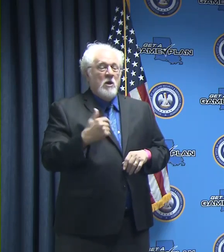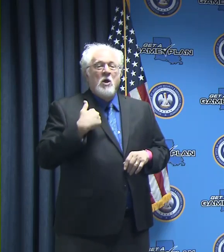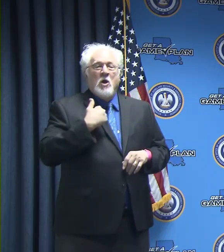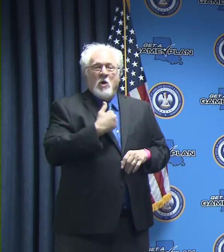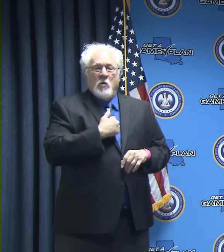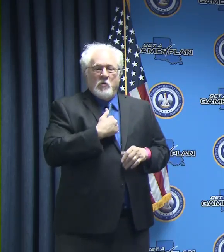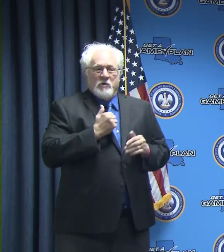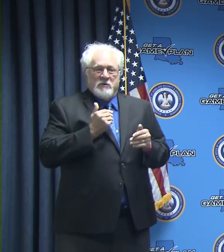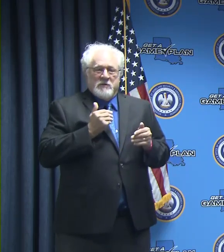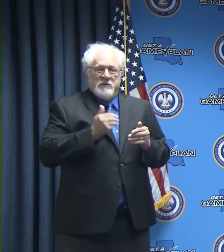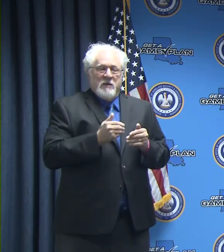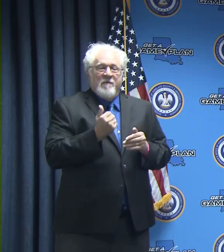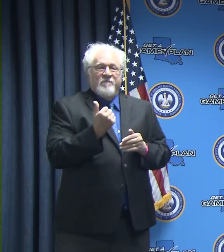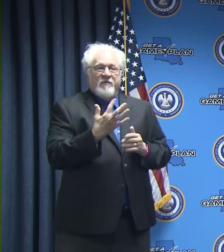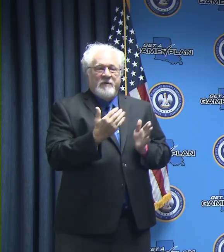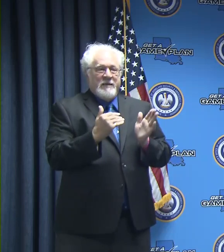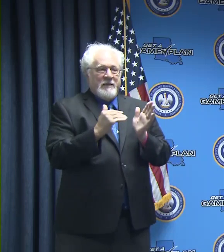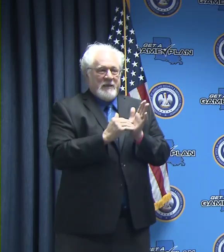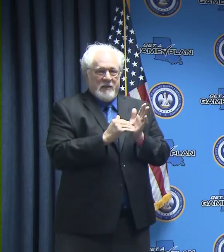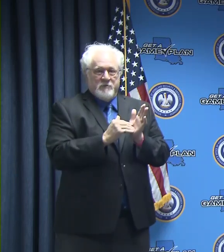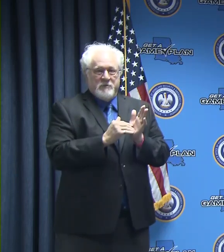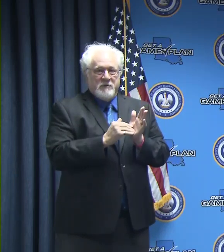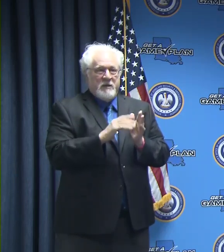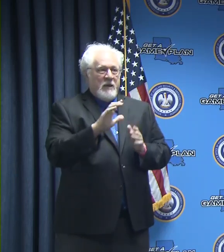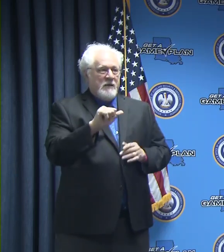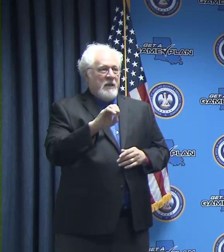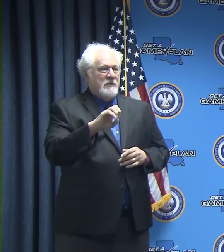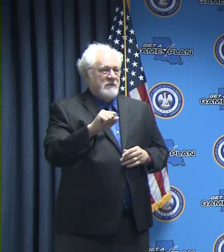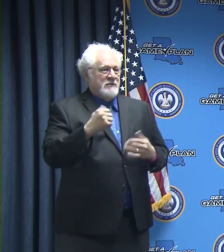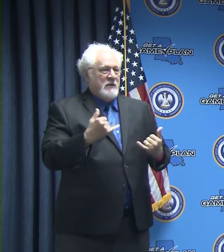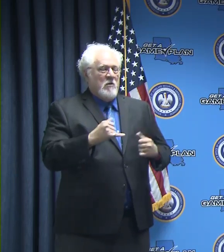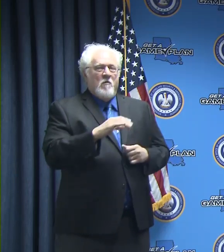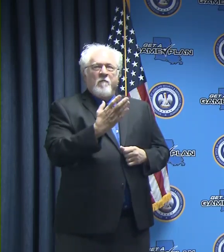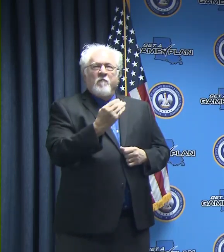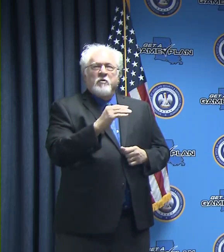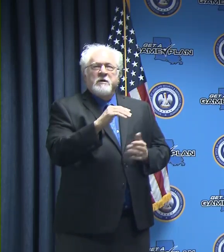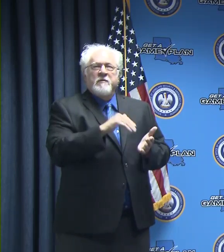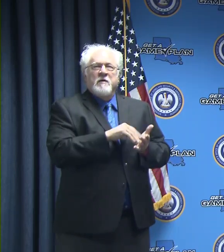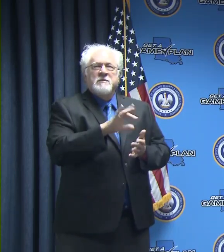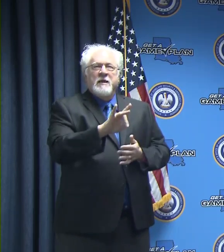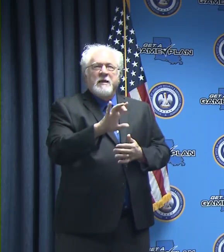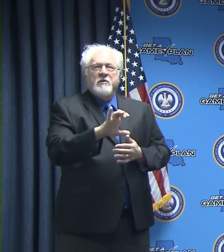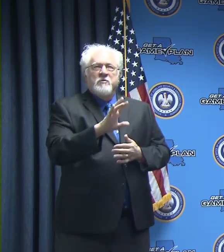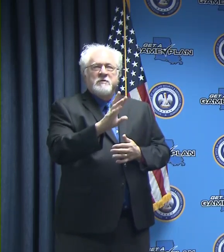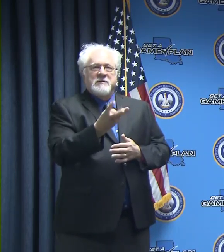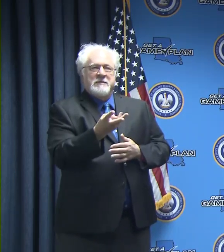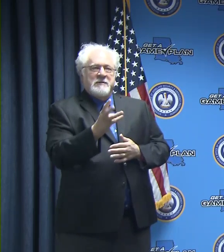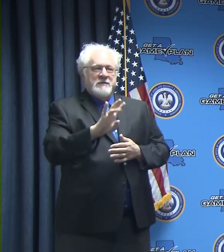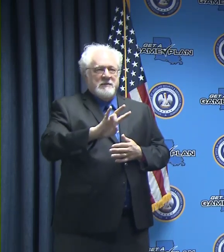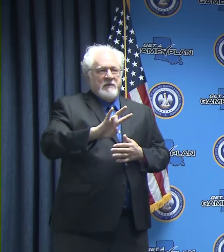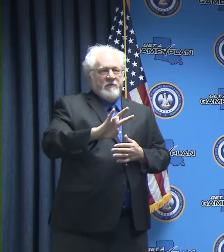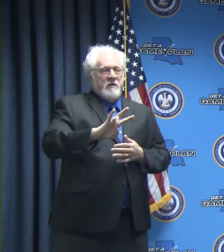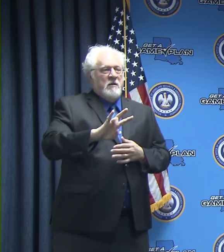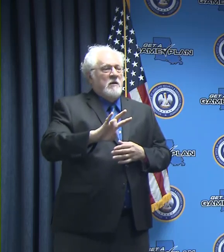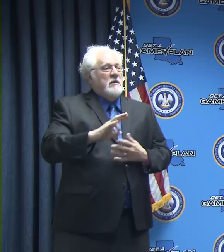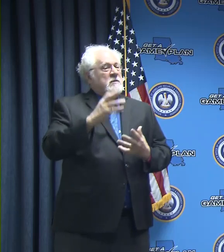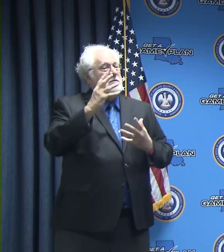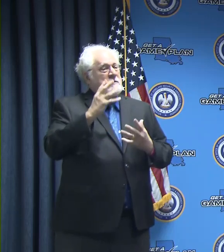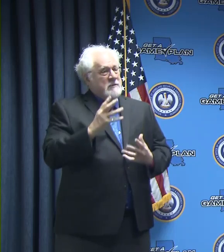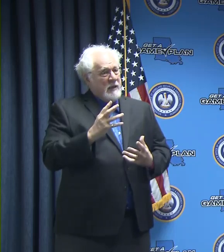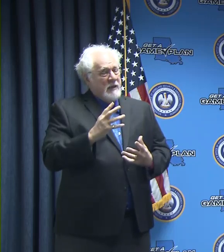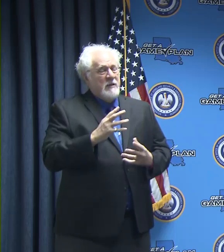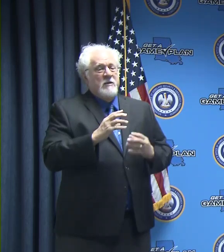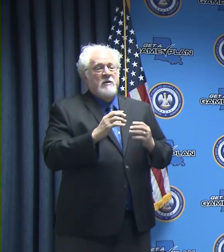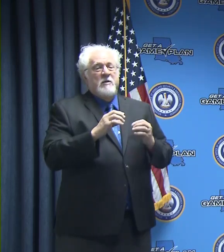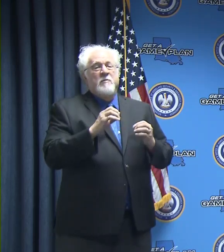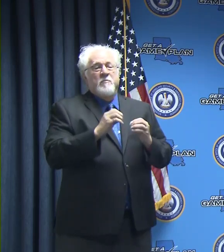just shy of 15,000 cases now at 14,867. And very sadly, there are an